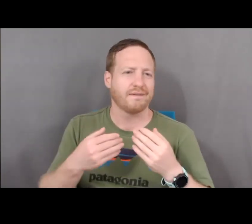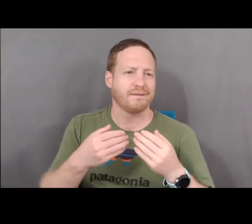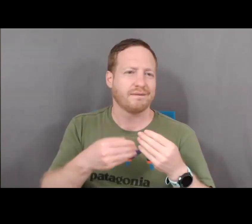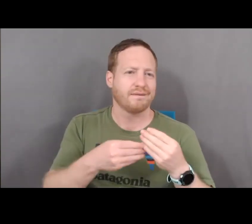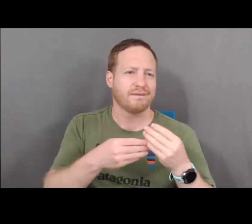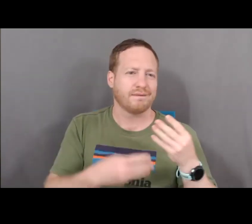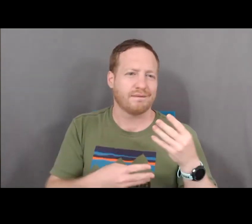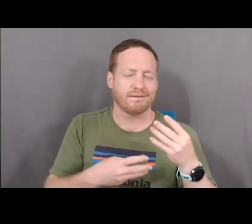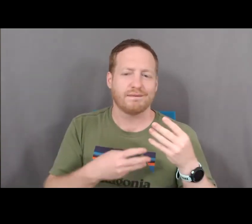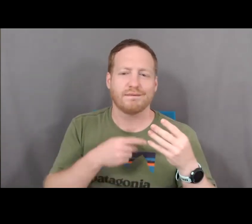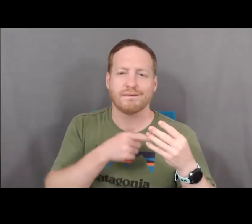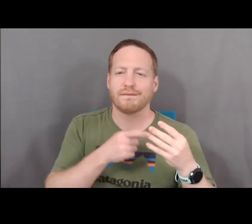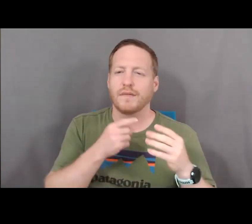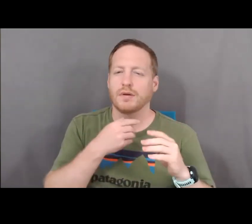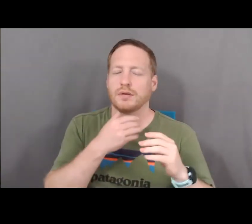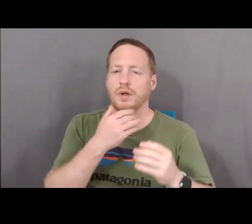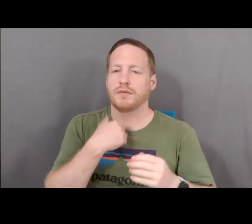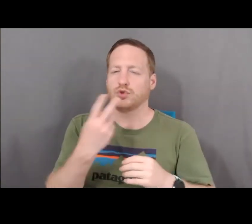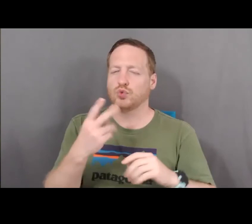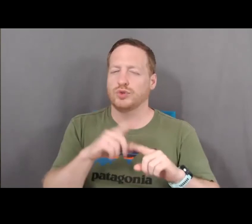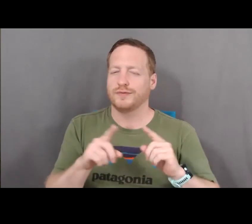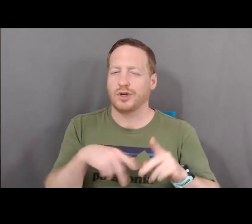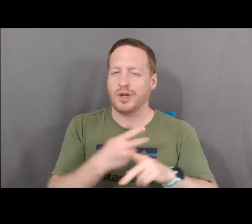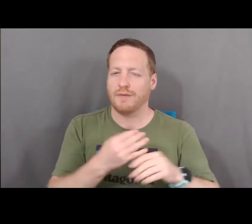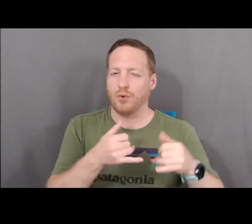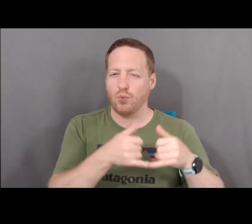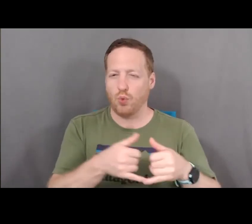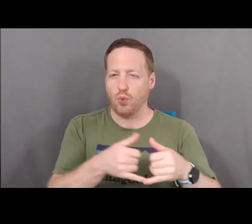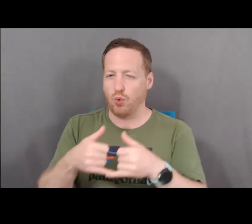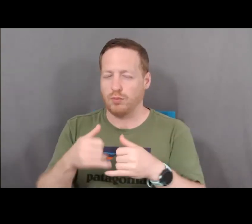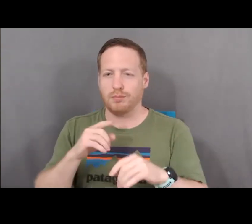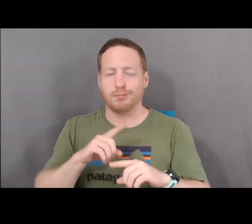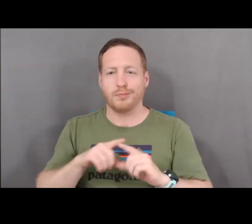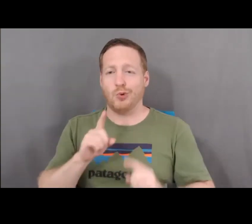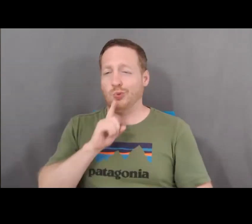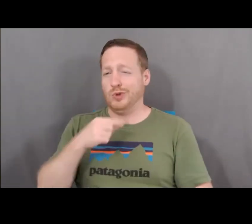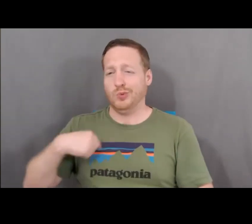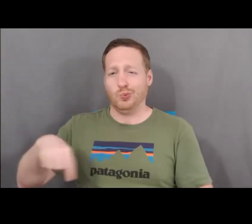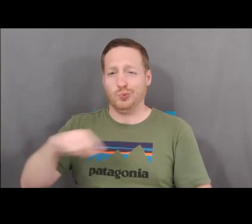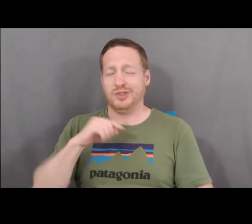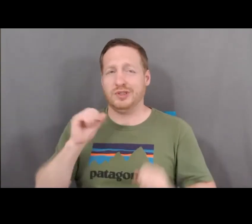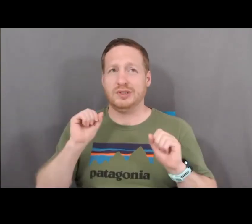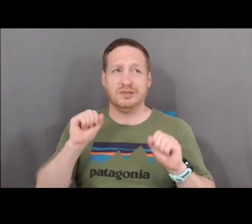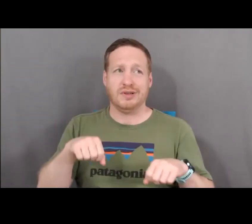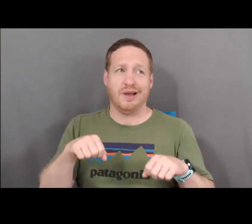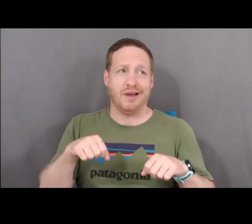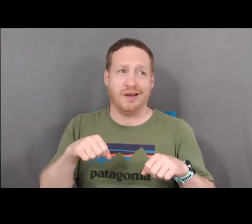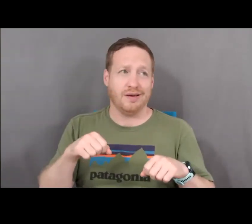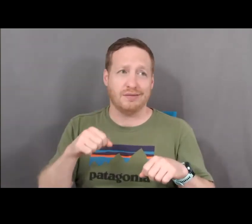You know, in the past, we did have a list of criteria. There were 2 different kinds of awards. And I